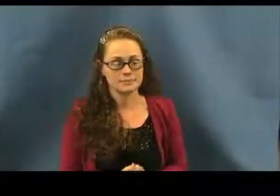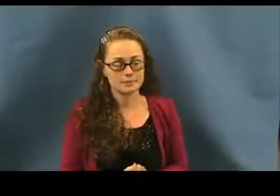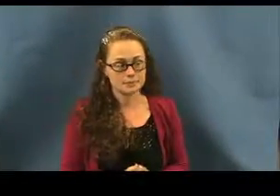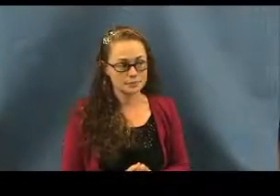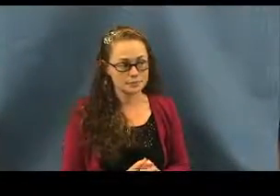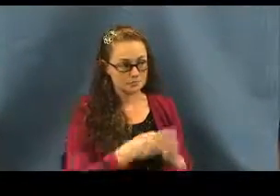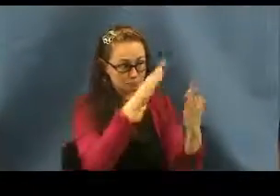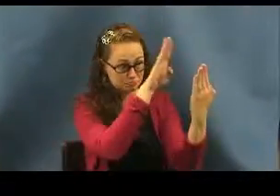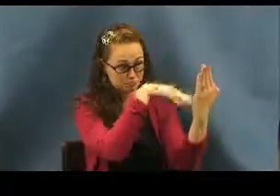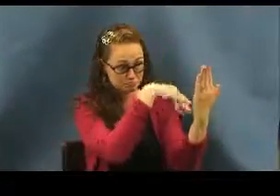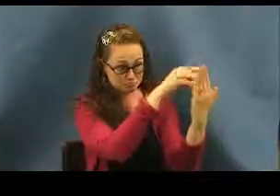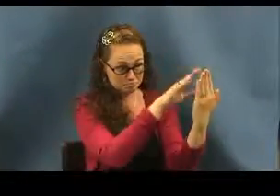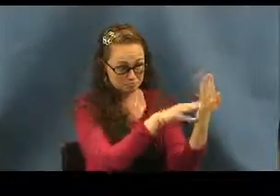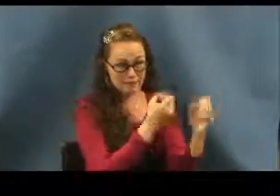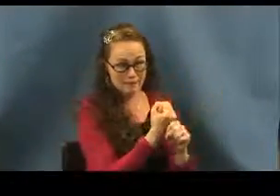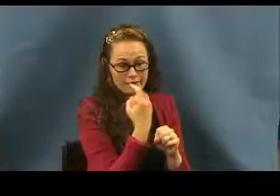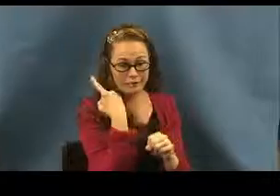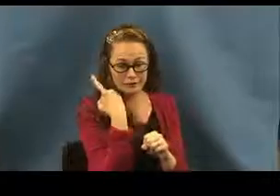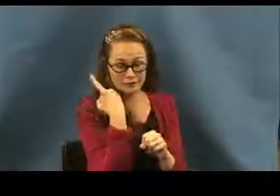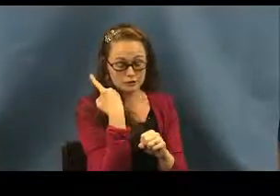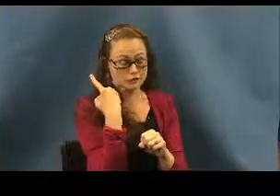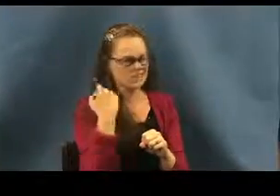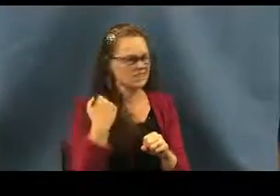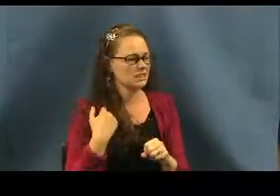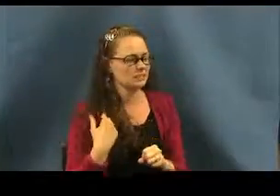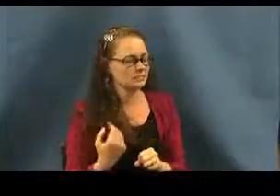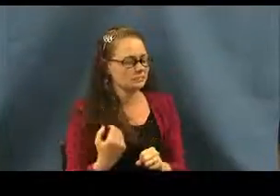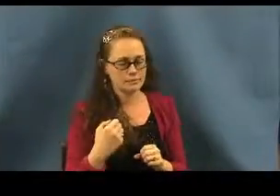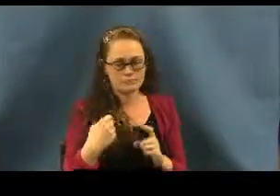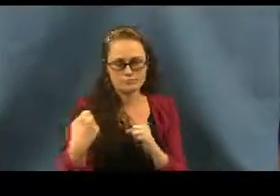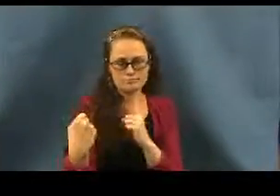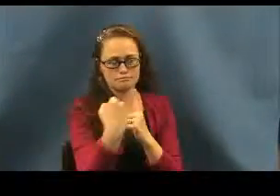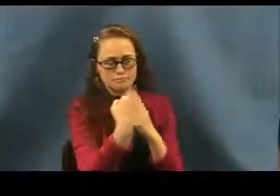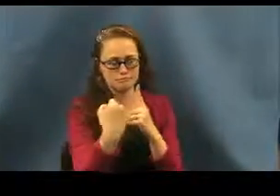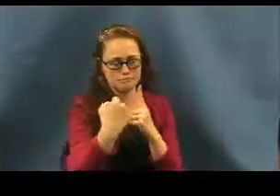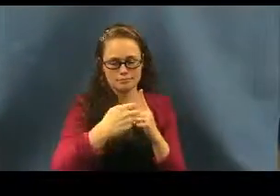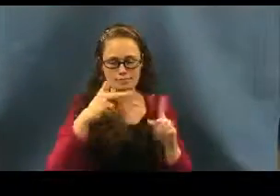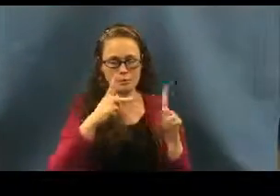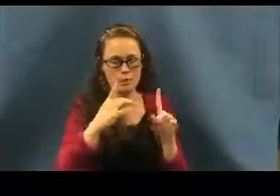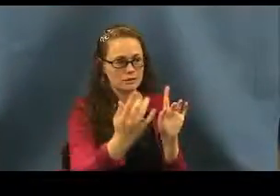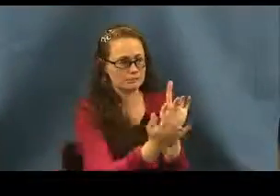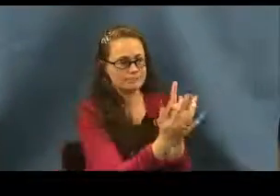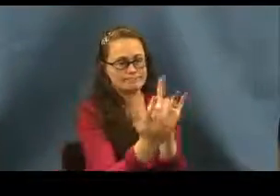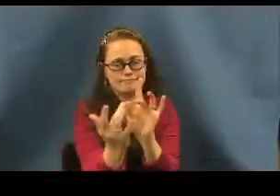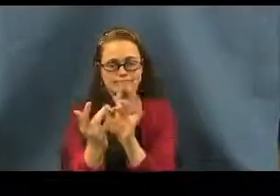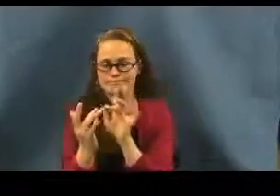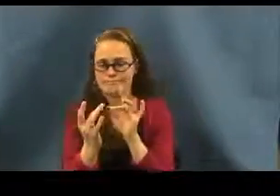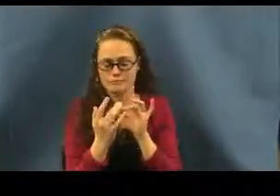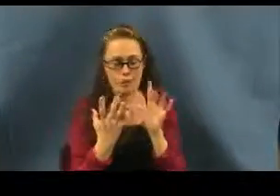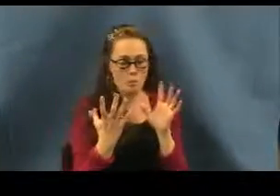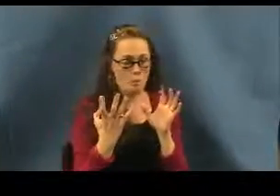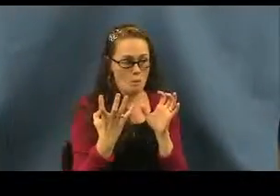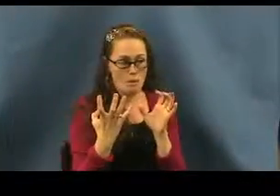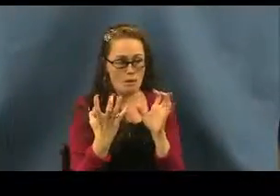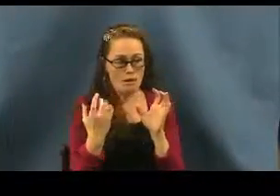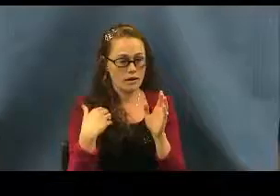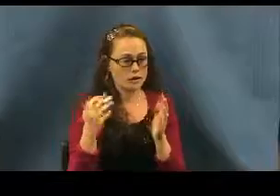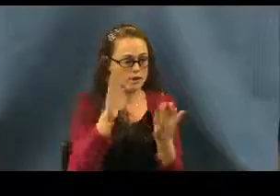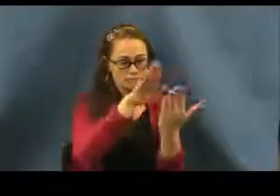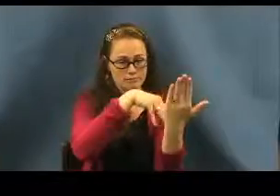from passionate people who wanted to make a wall with their community. So my Civic Center colleagues and I made a toolkit, and now walls have been made